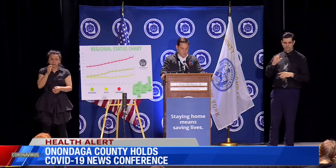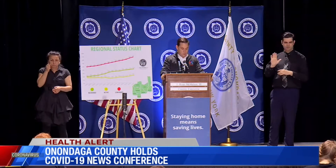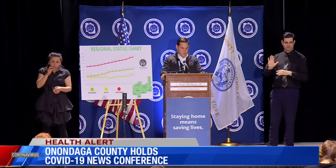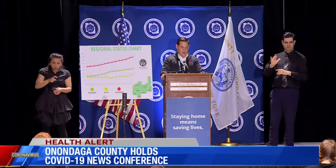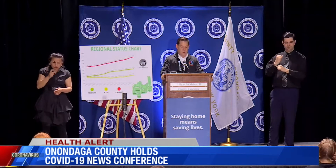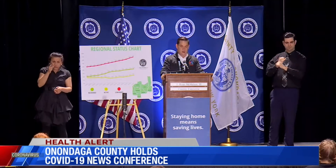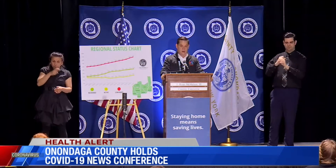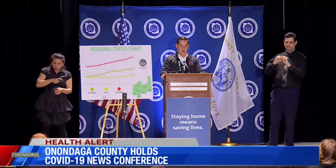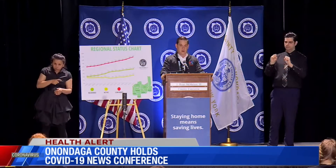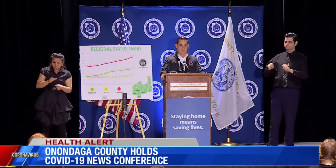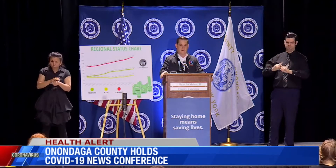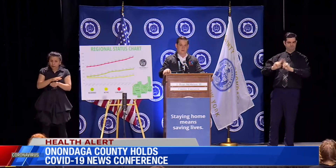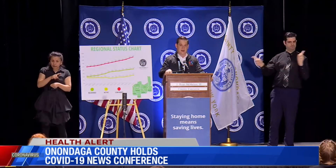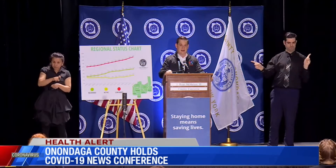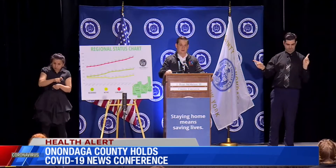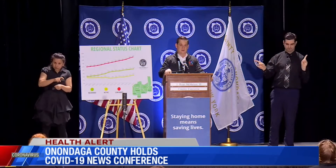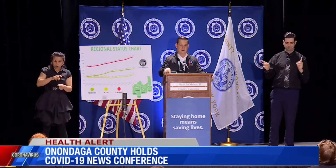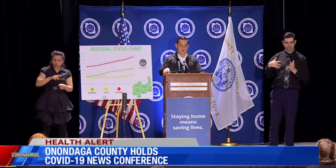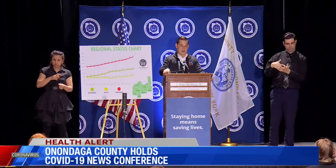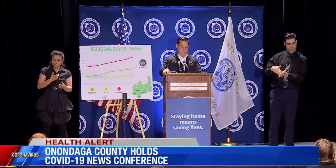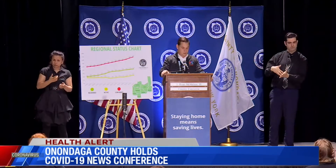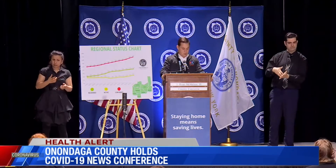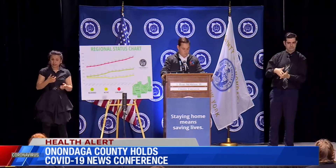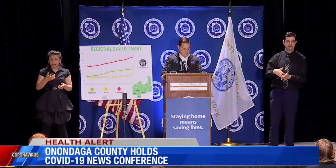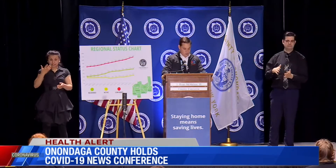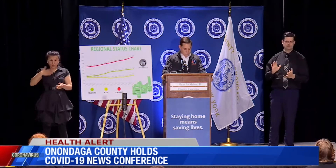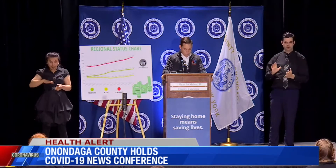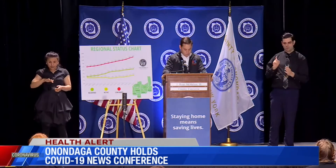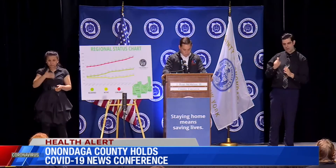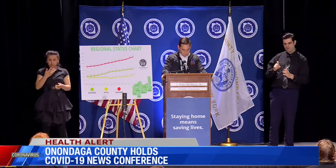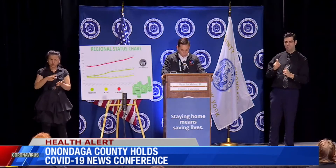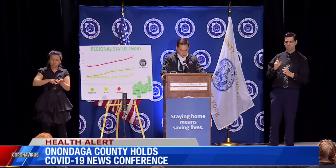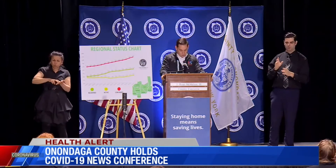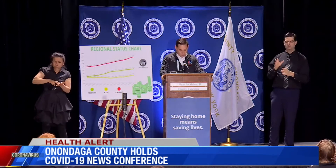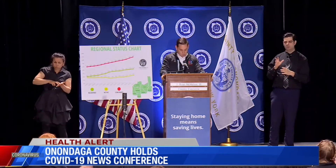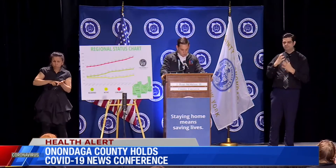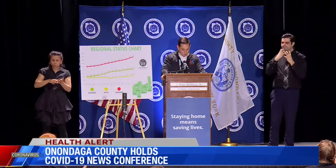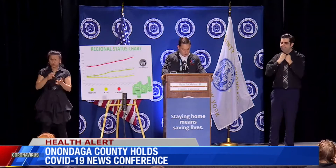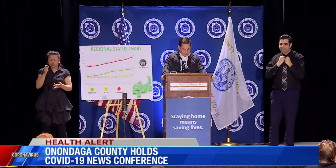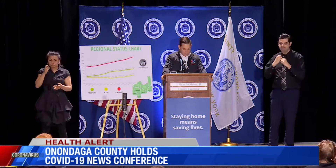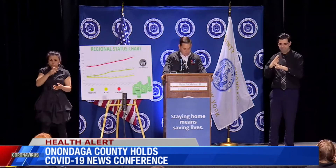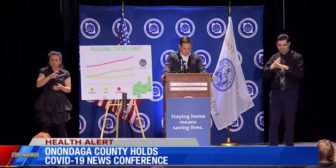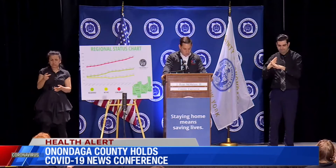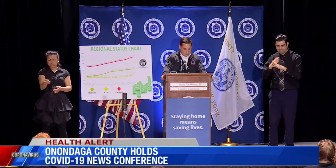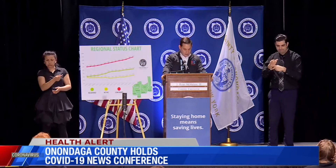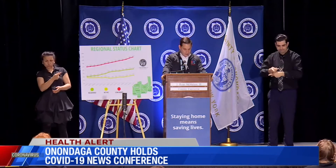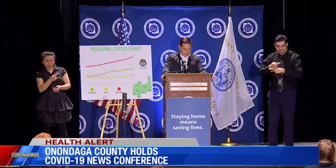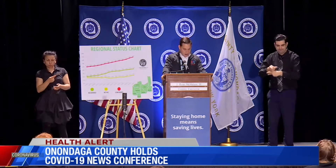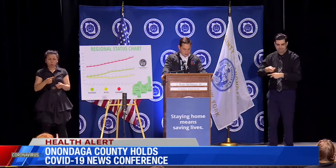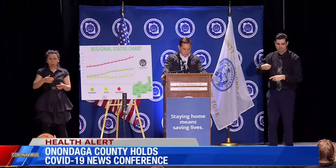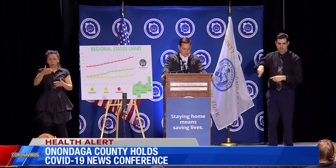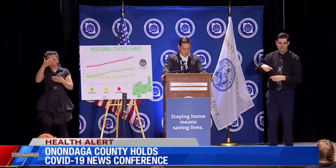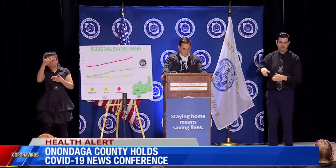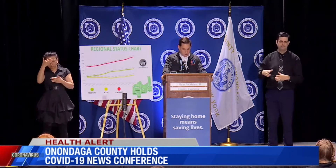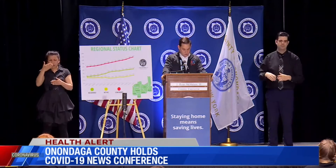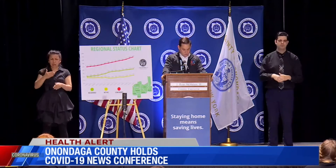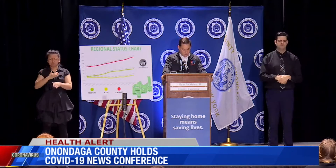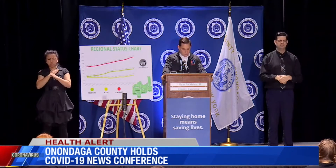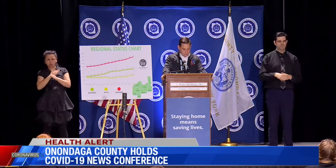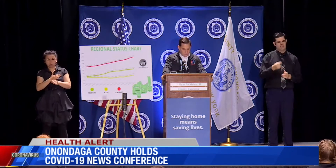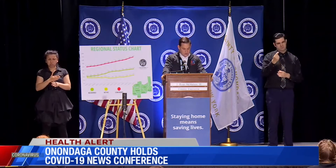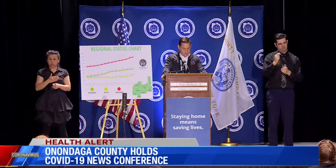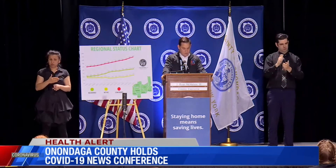before they are off of the active list onto the recovery list. So again, 339 is our active